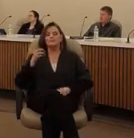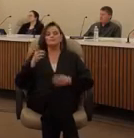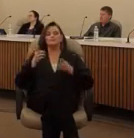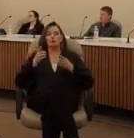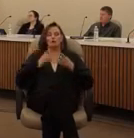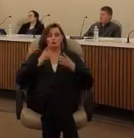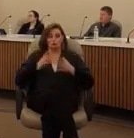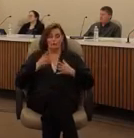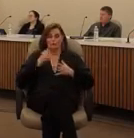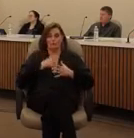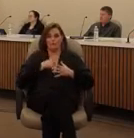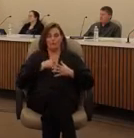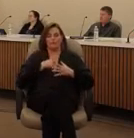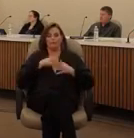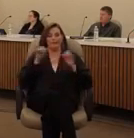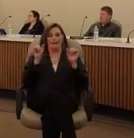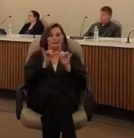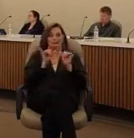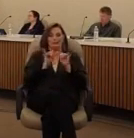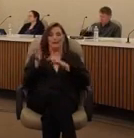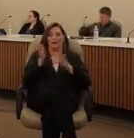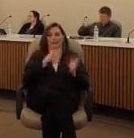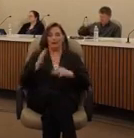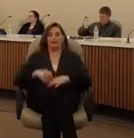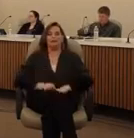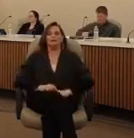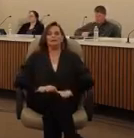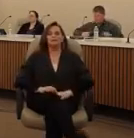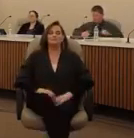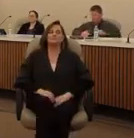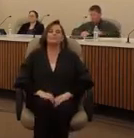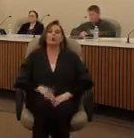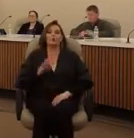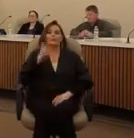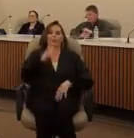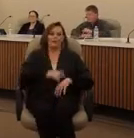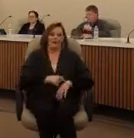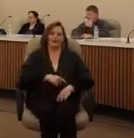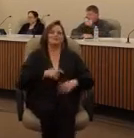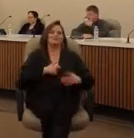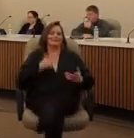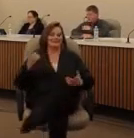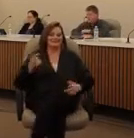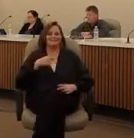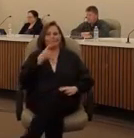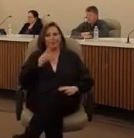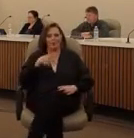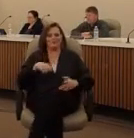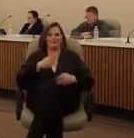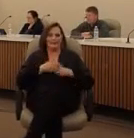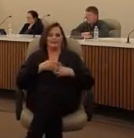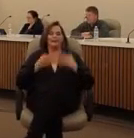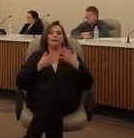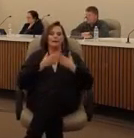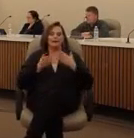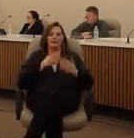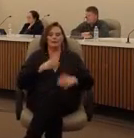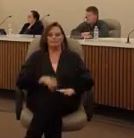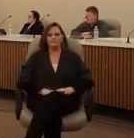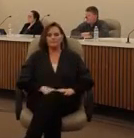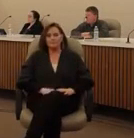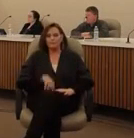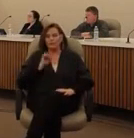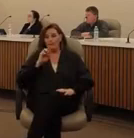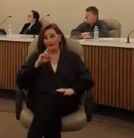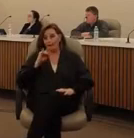Thank you, Becky. Away. For third time, it's Chris Martin, Director of Engineering and Planning. So as far as the riverfront property